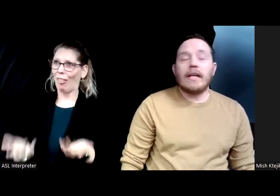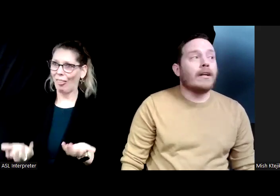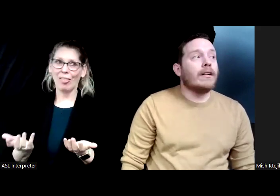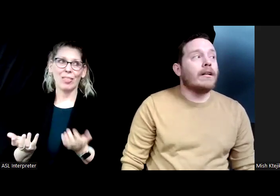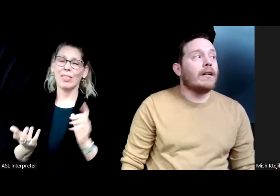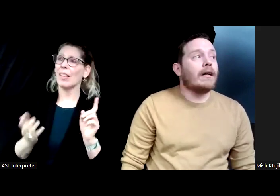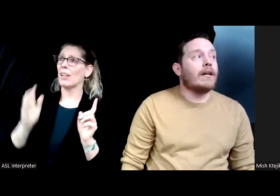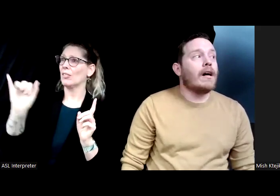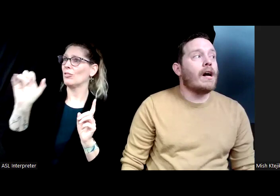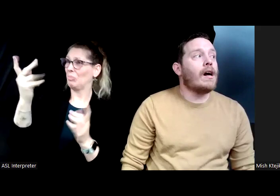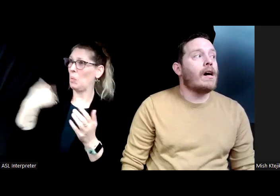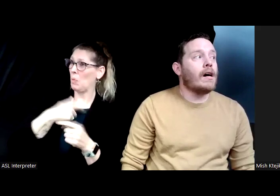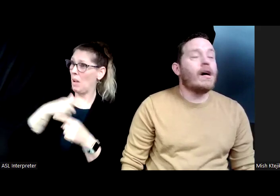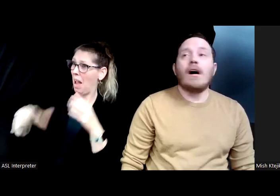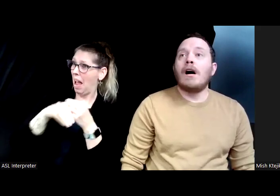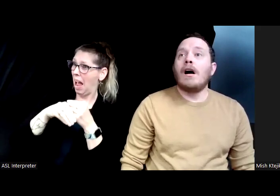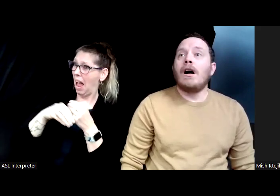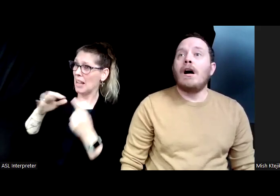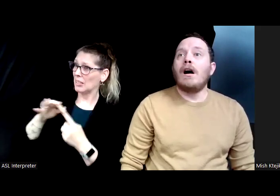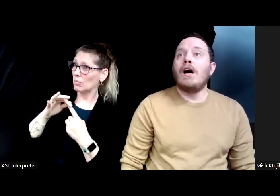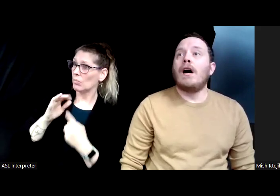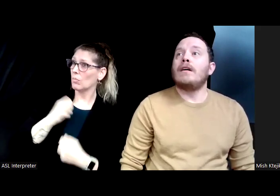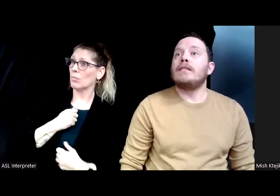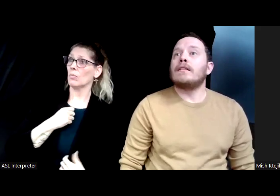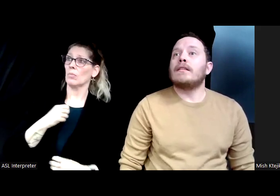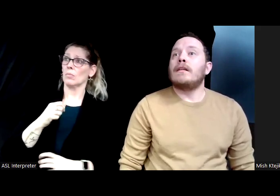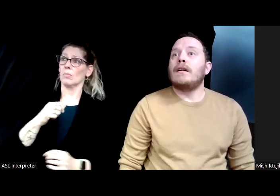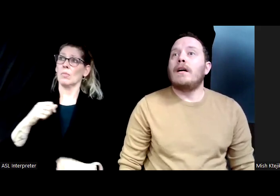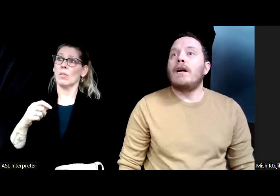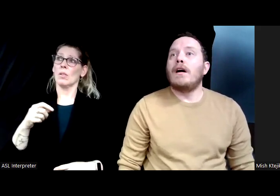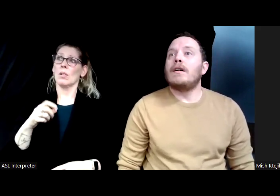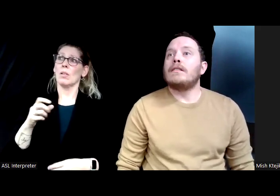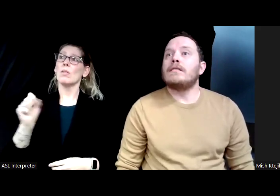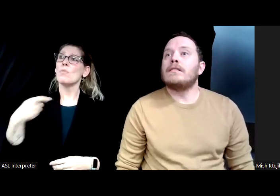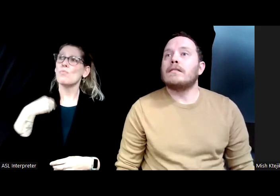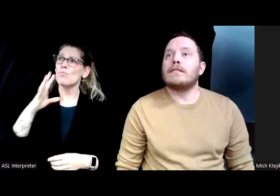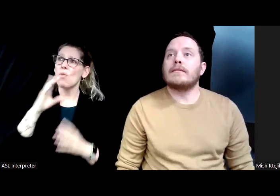know that. Jack, can you read that an exception maybe, or an exemption?